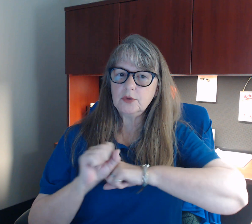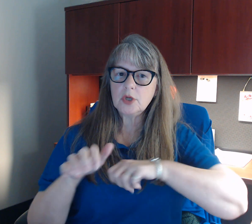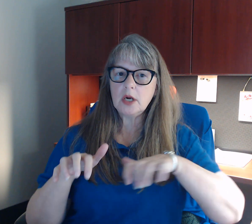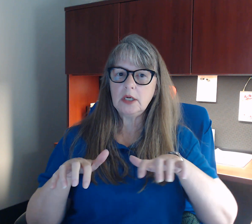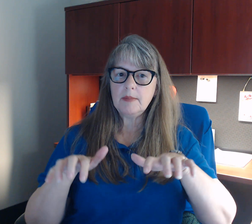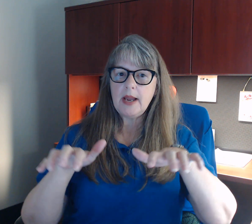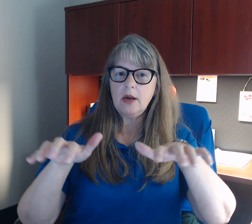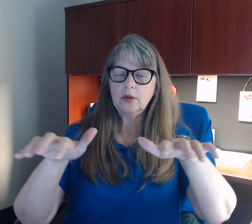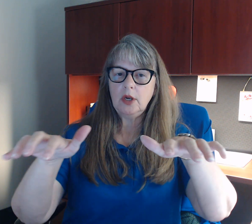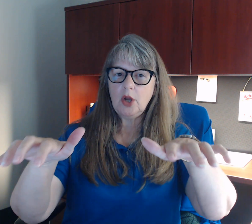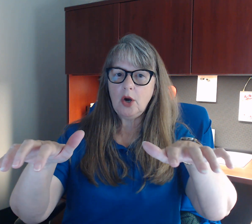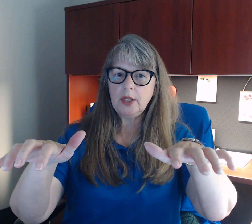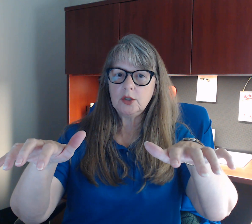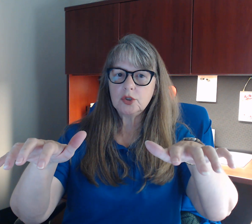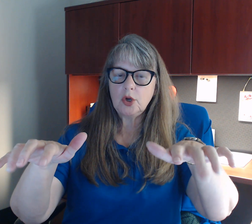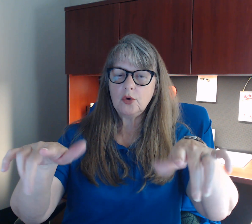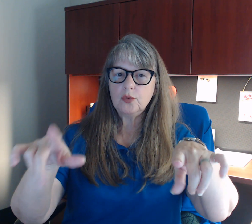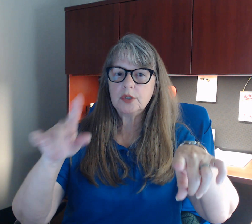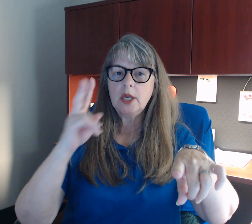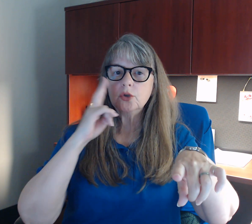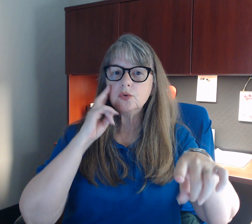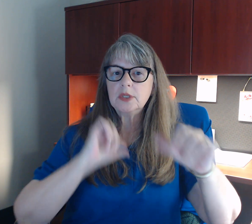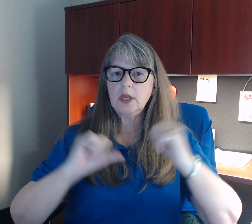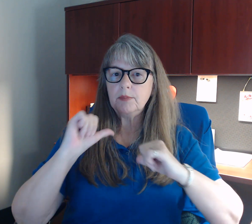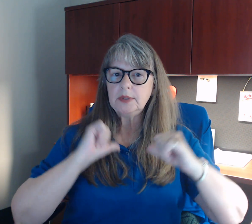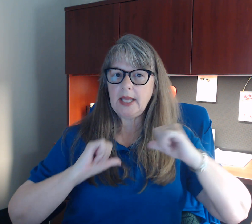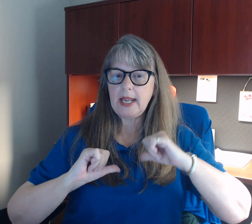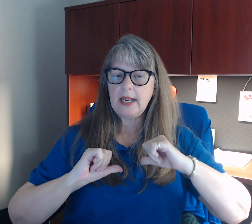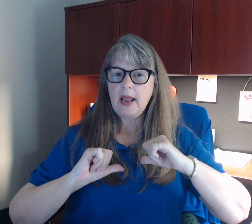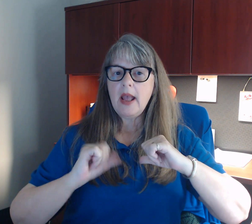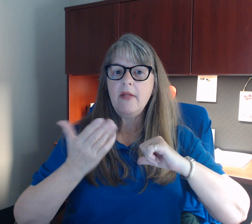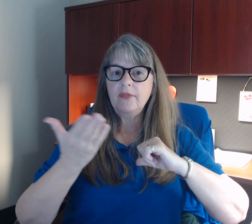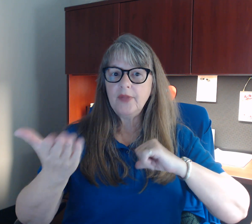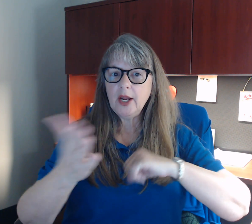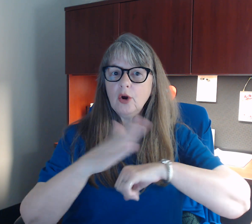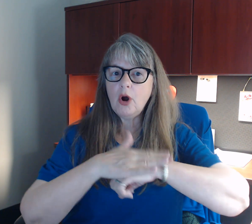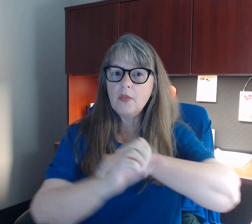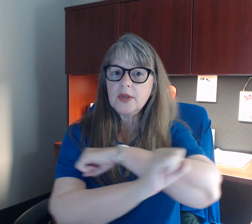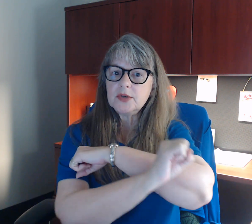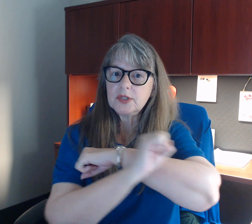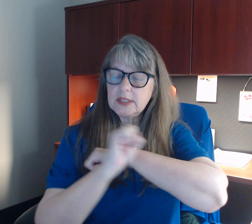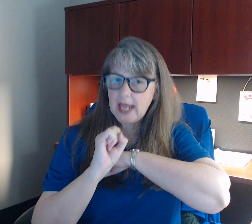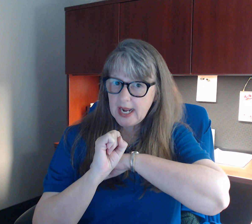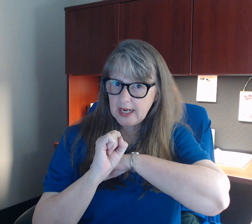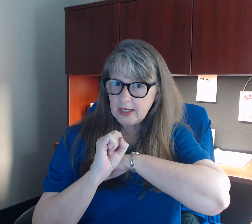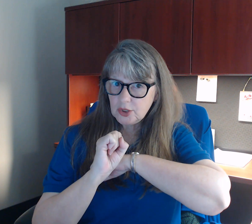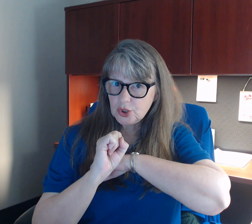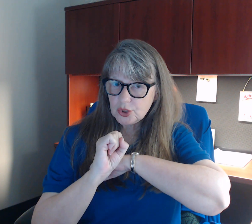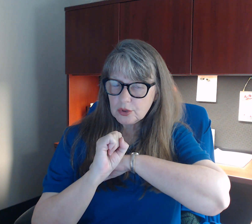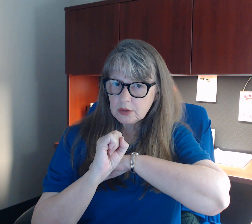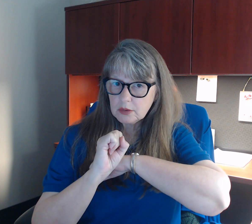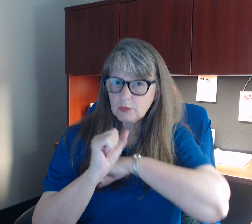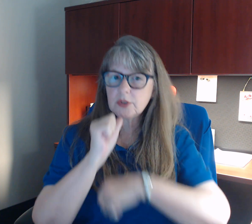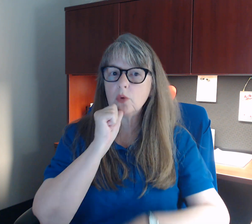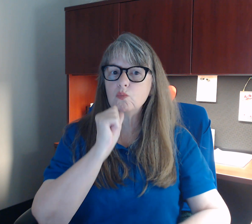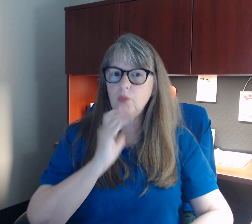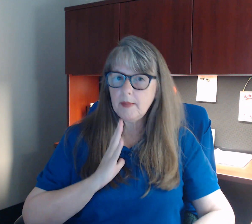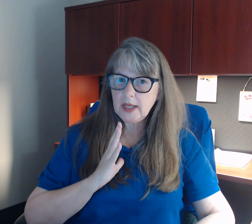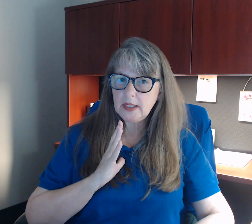talking about an audience goes to see a play, and there on the stage was a woman, and